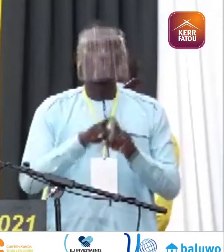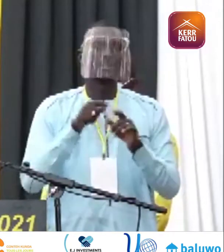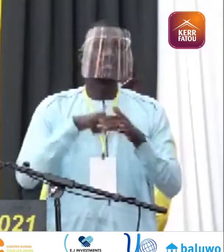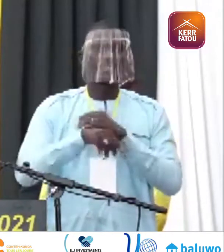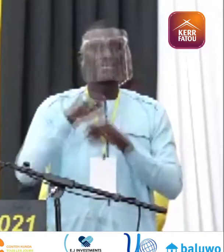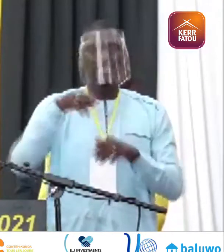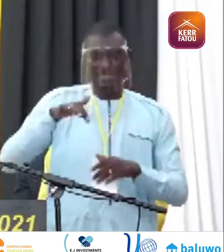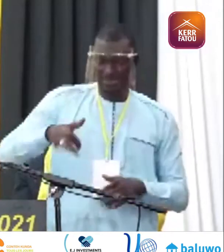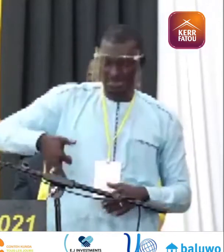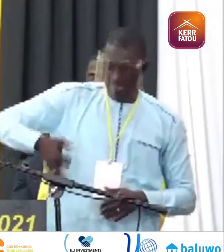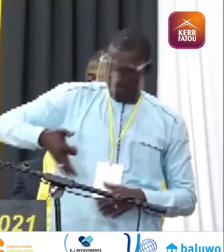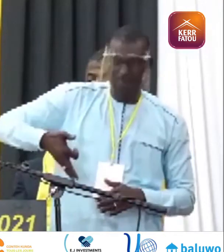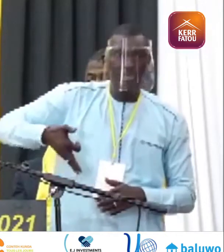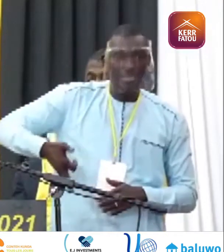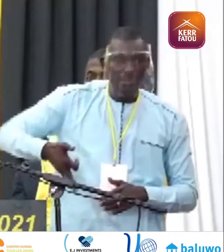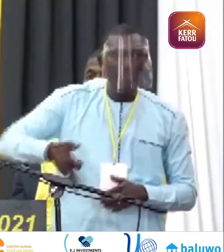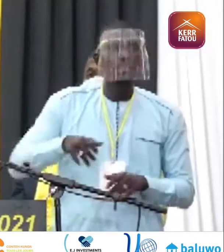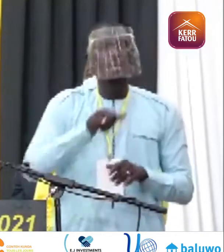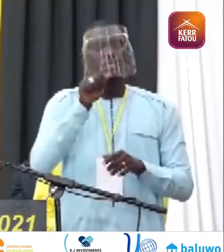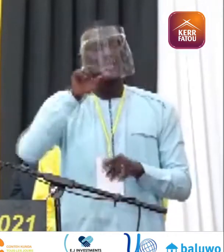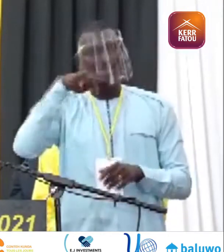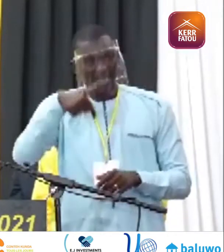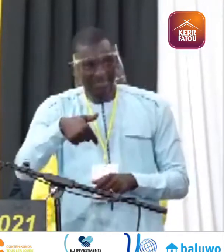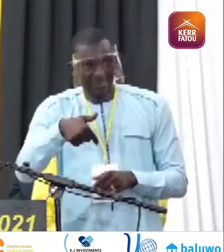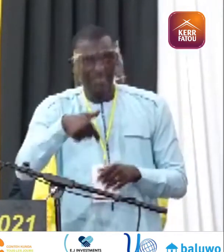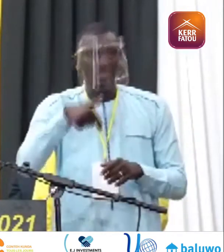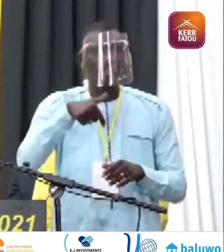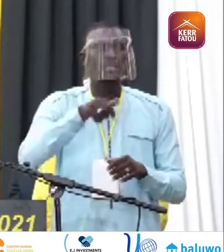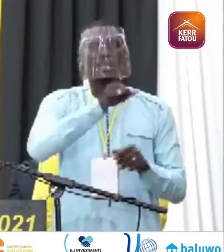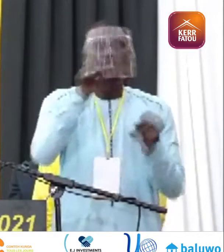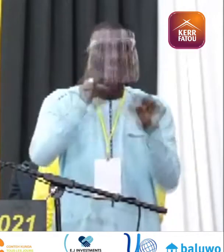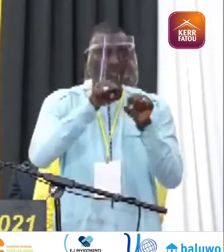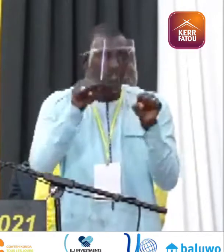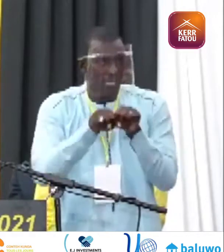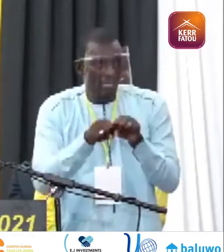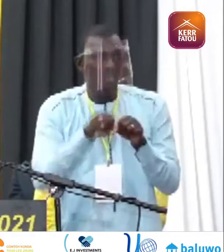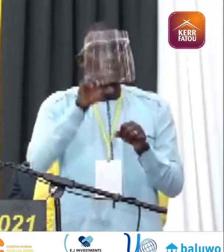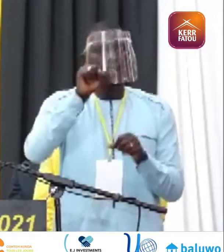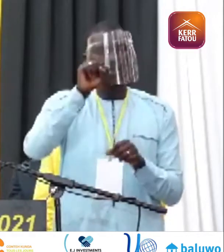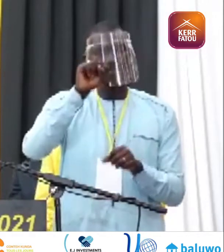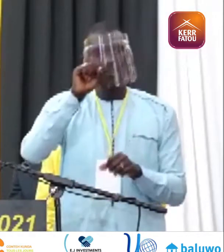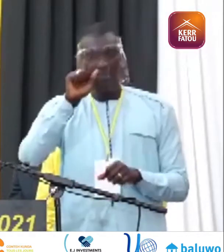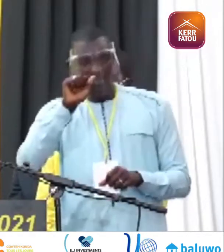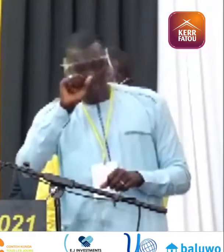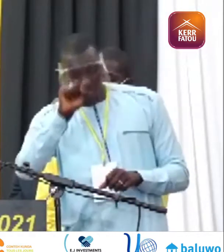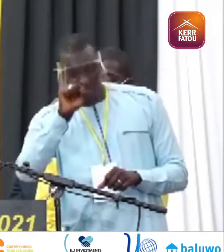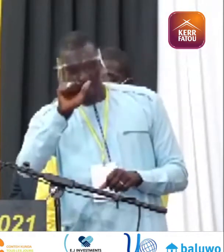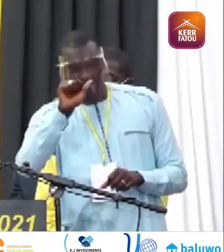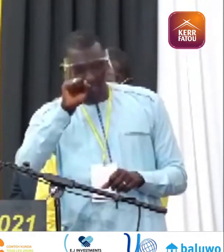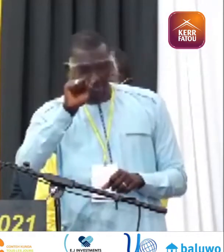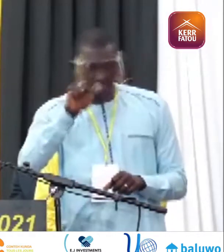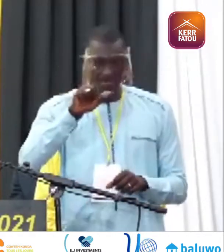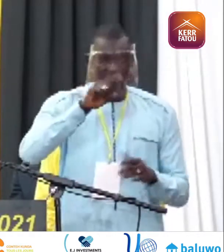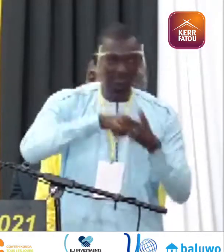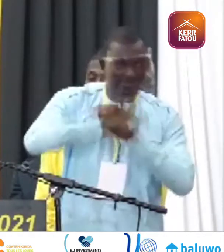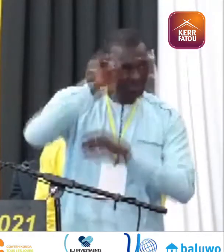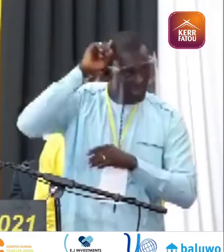Namibia, APC in Nigeria, PASTEF of Senegal, ANC of South Africa, and many